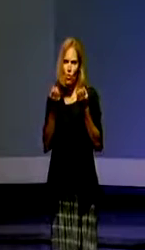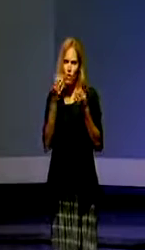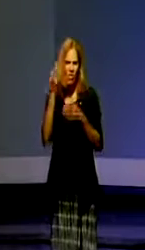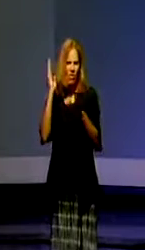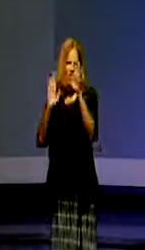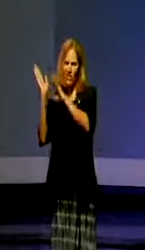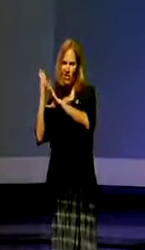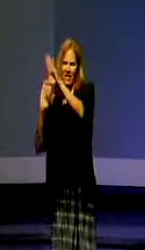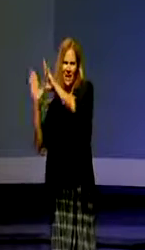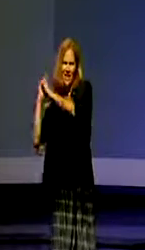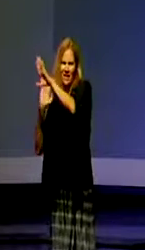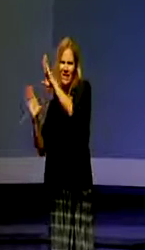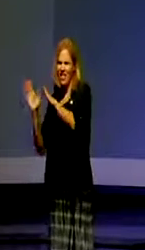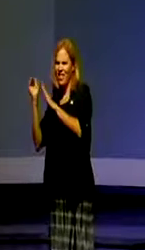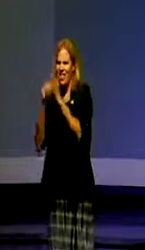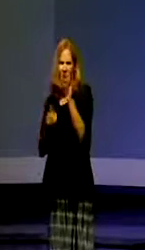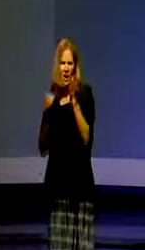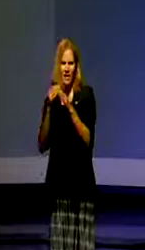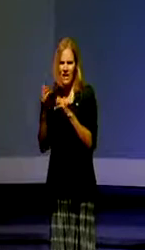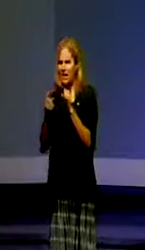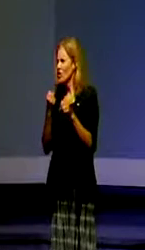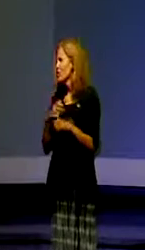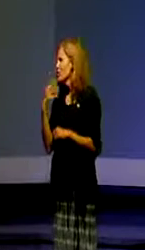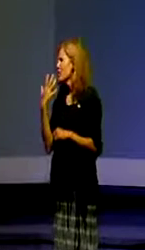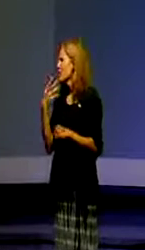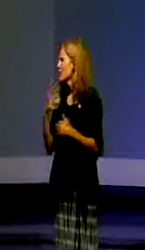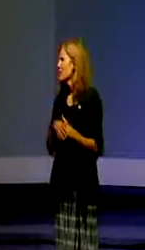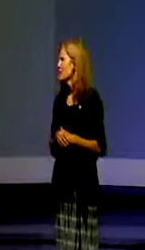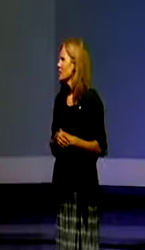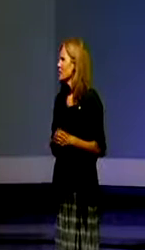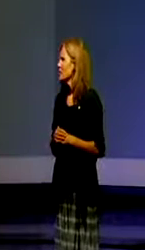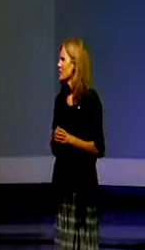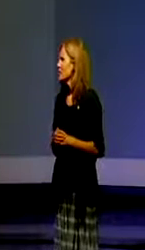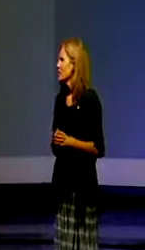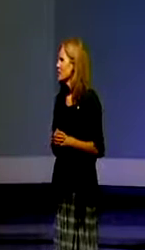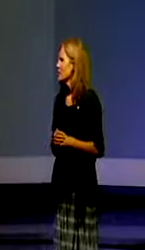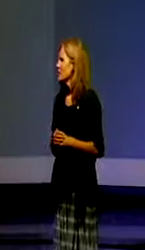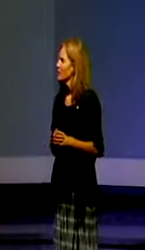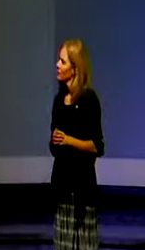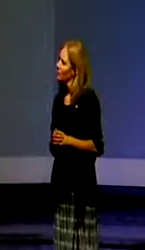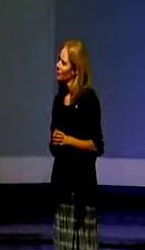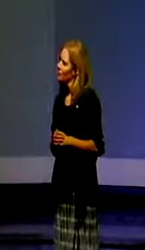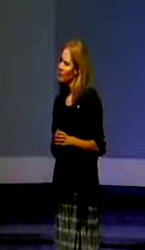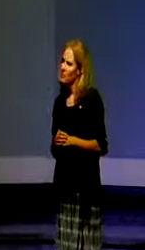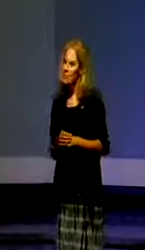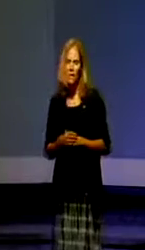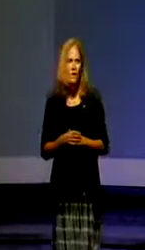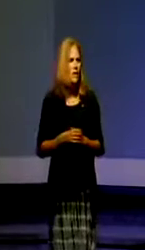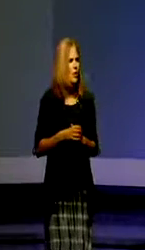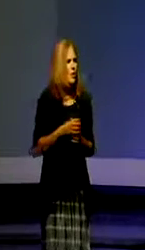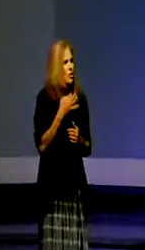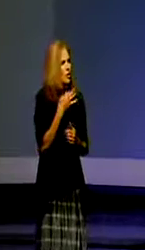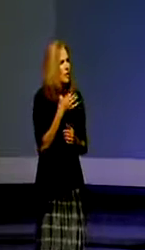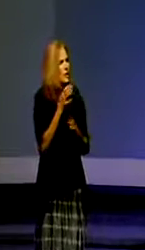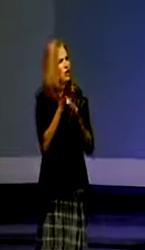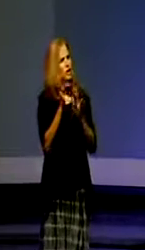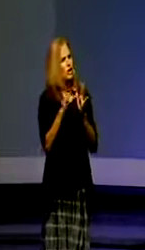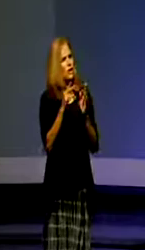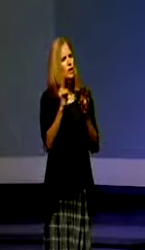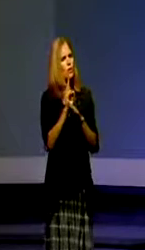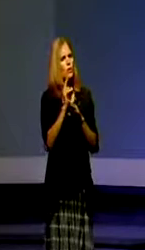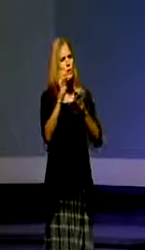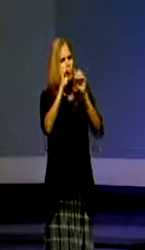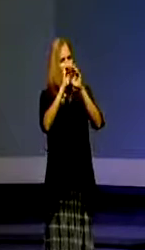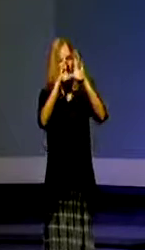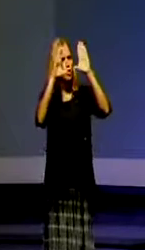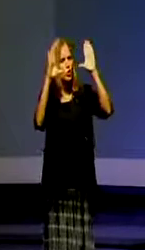long, thousands of years at least. Isn't that amazing? So it's no wonder that Jesus uses the